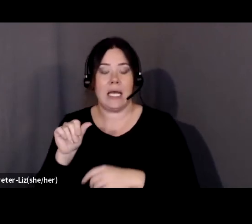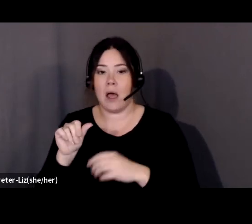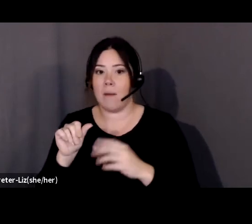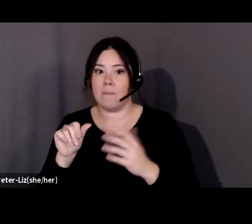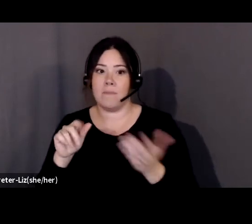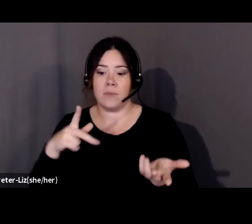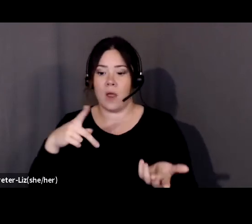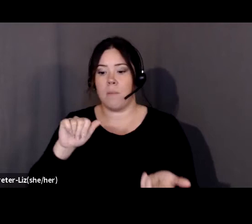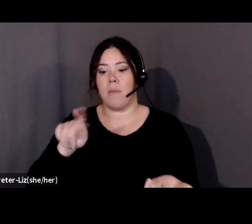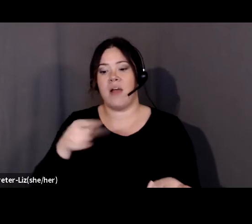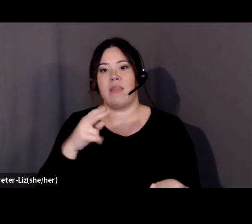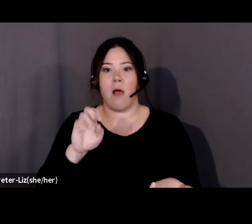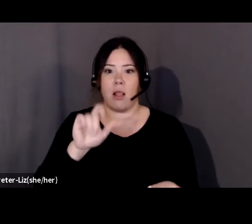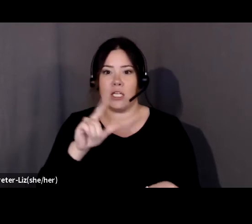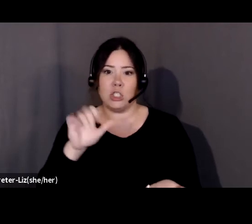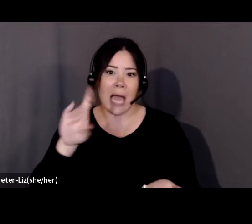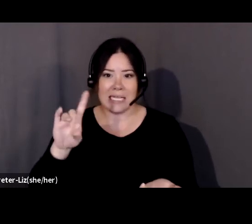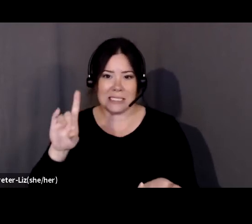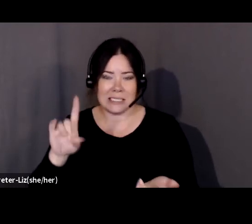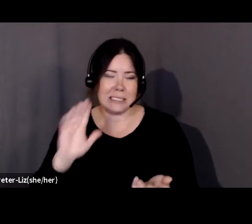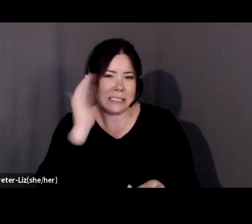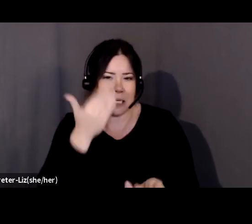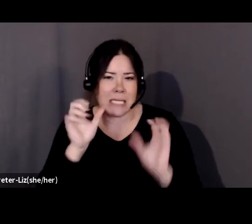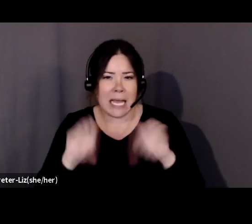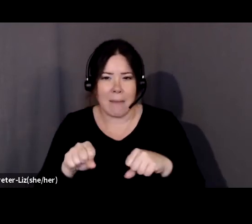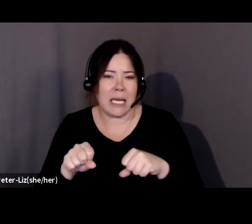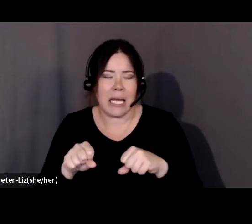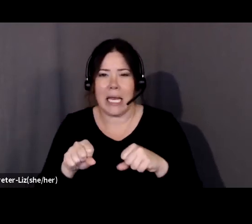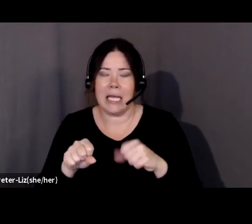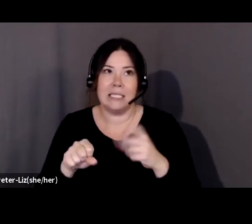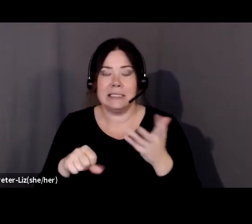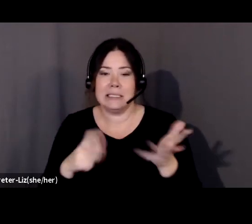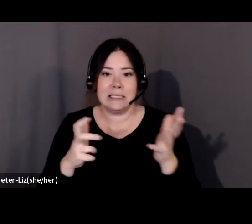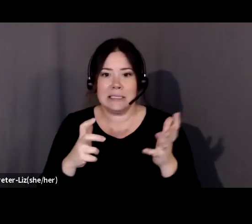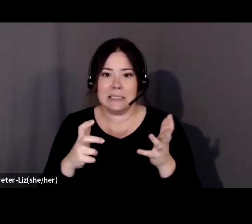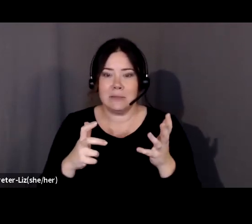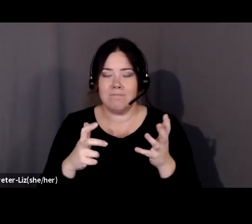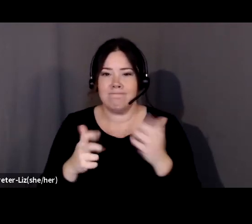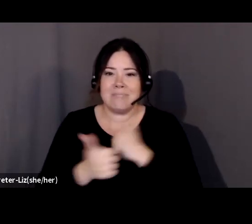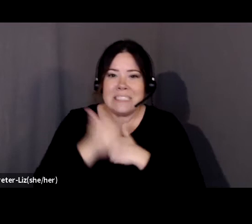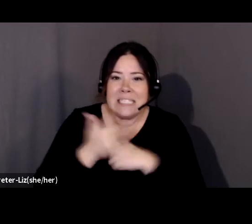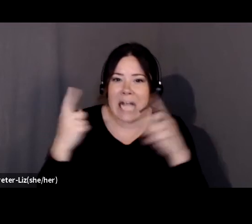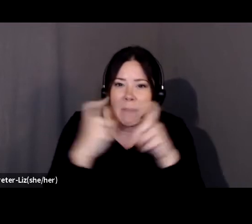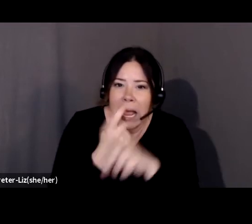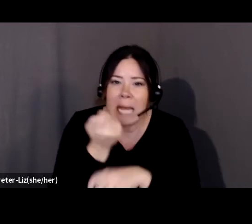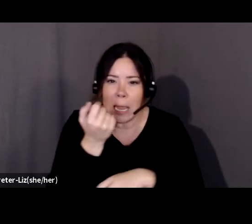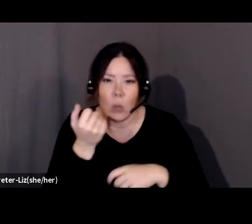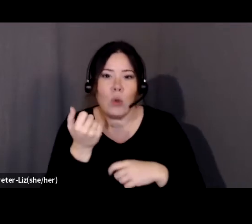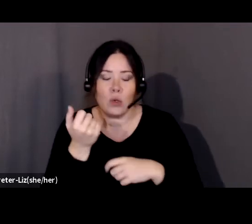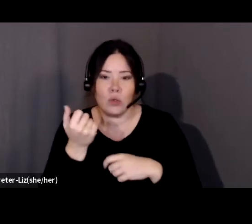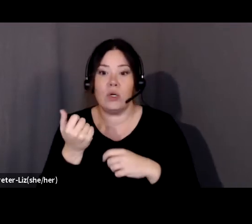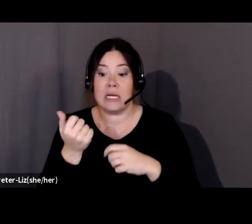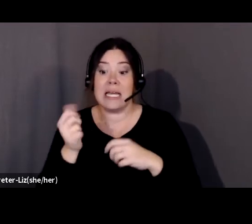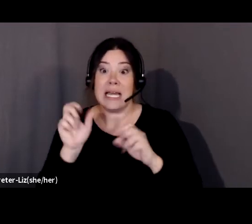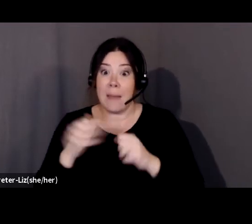a double-edged sword of diagnosing can be a helpful tool in terms of getting access to resources, but it can also